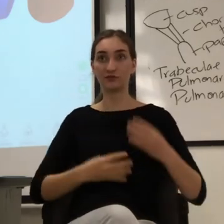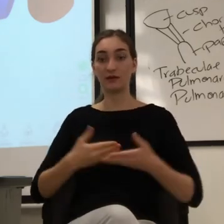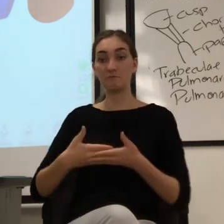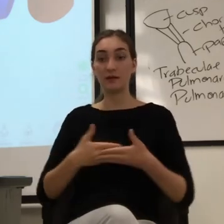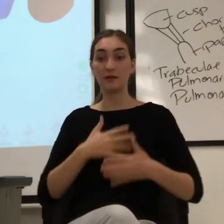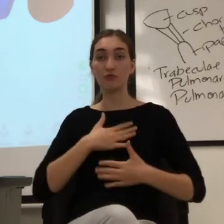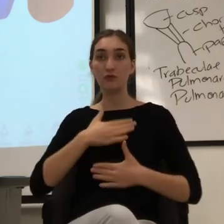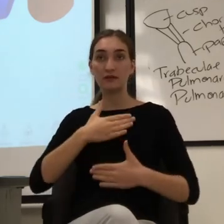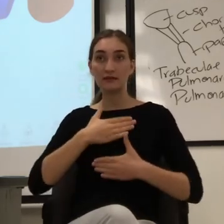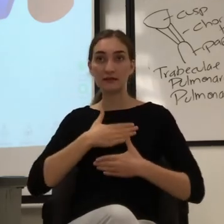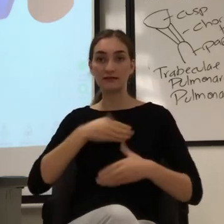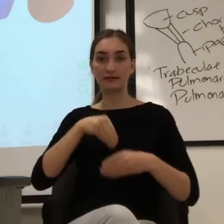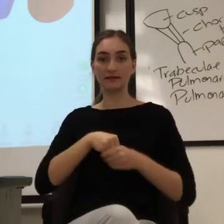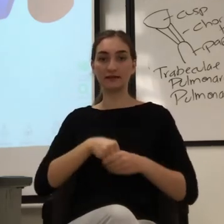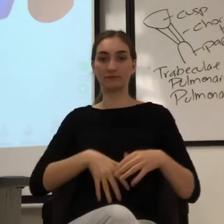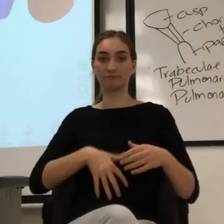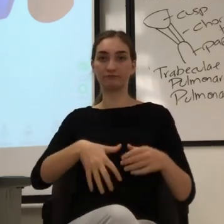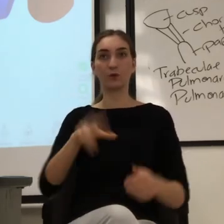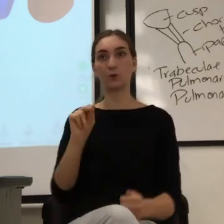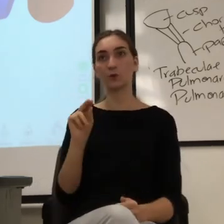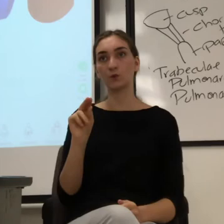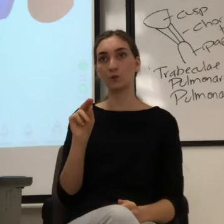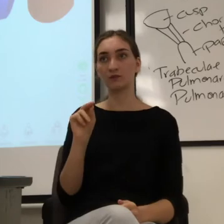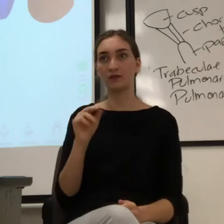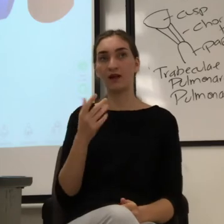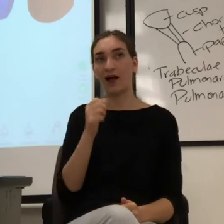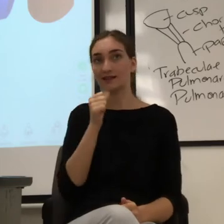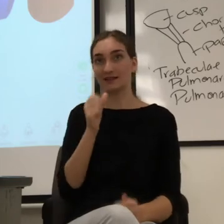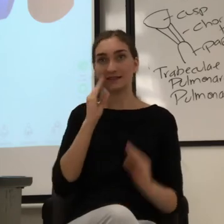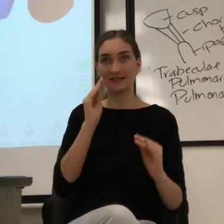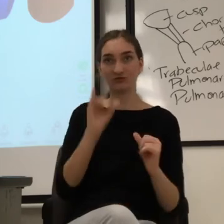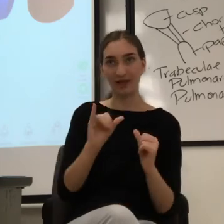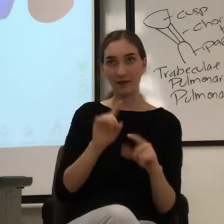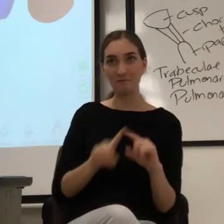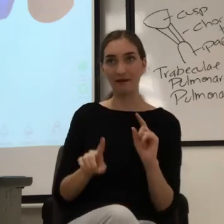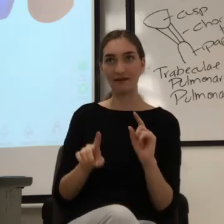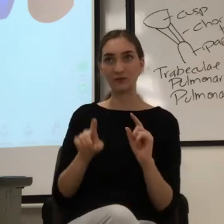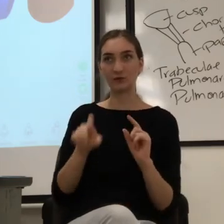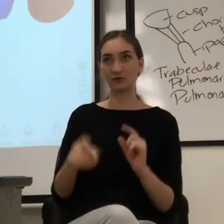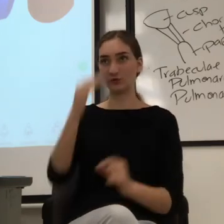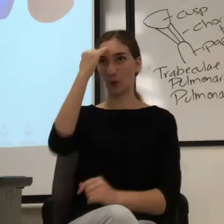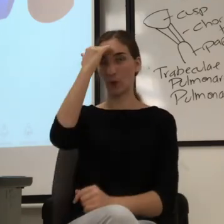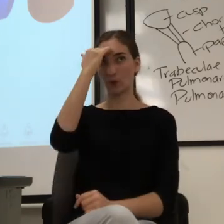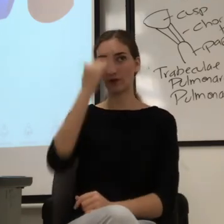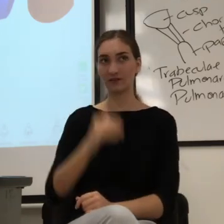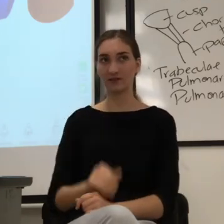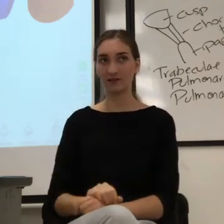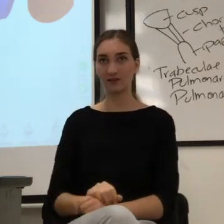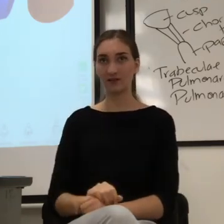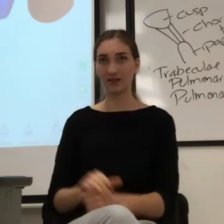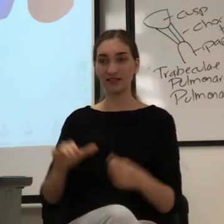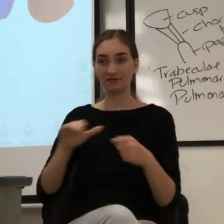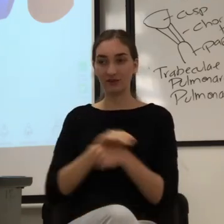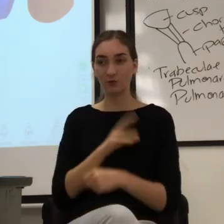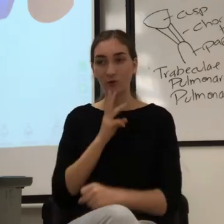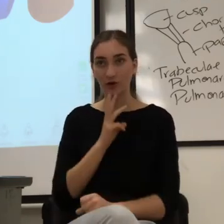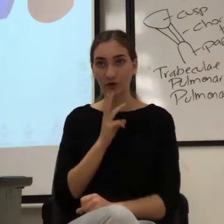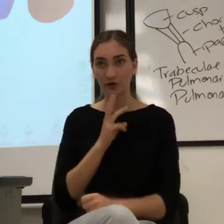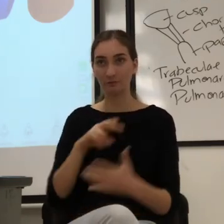amnion? I didn't teach that, you should know it. What do you think? It's like filled with water. Are you